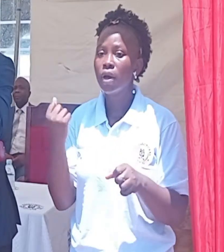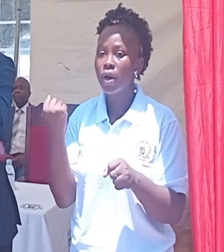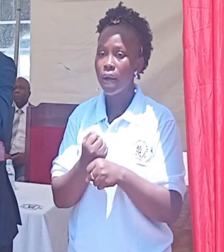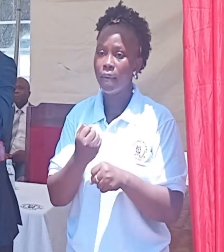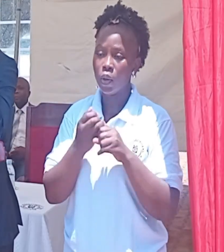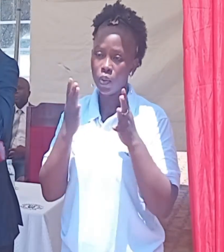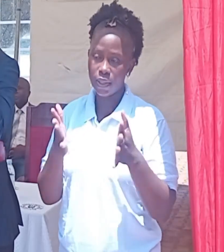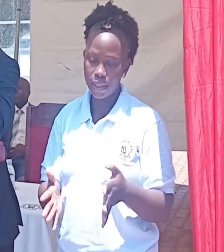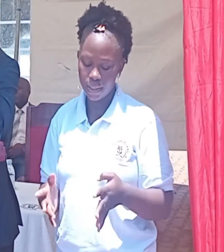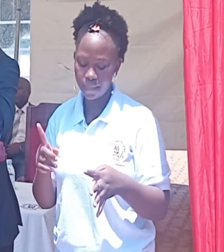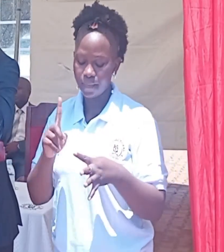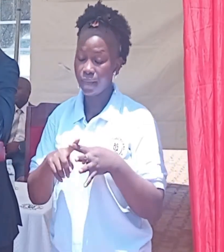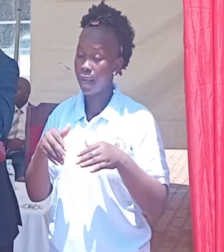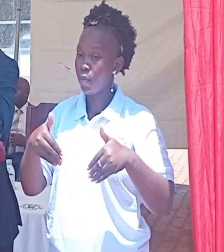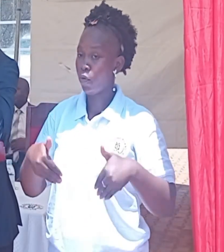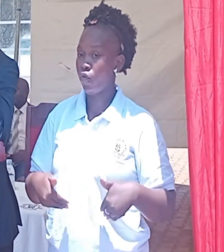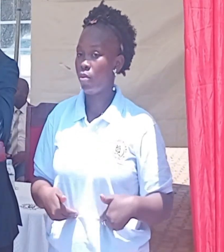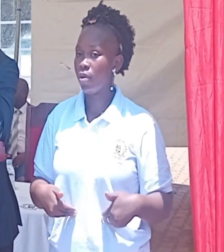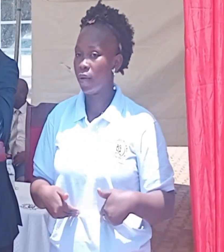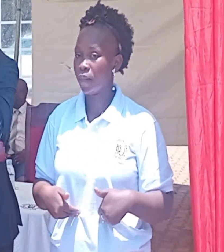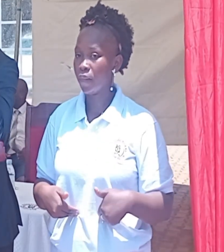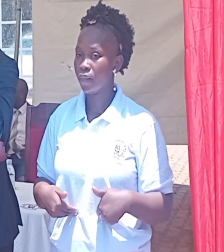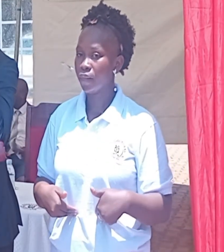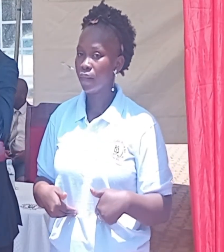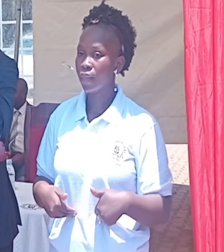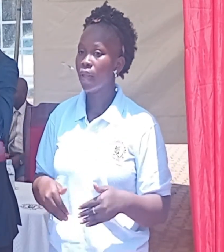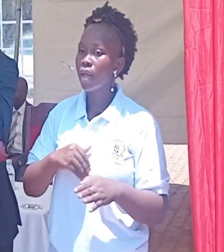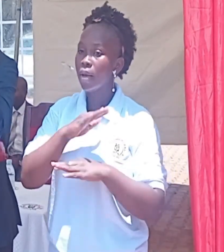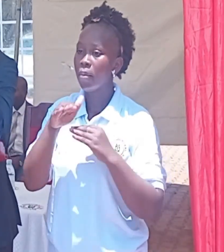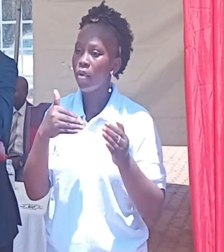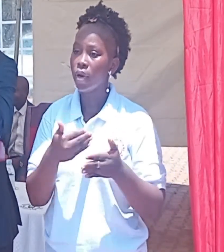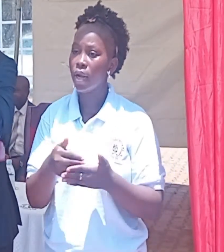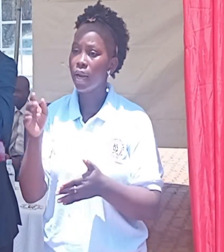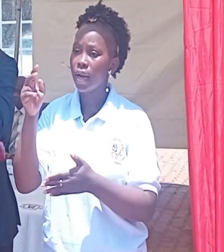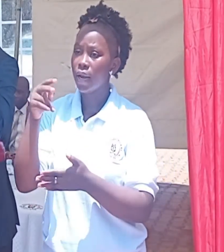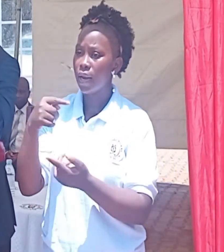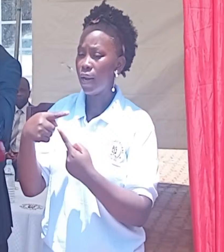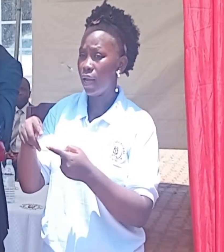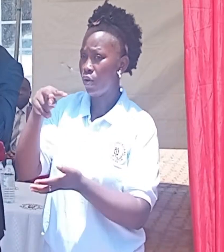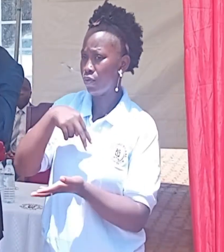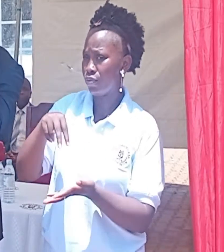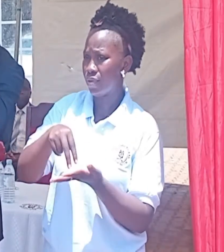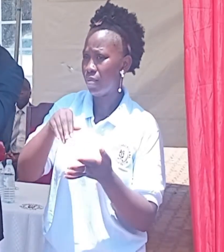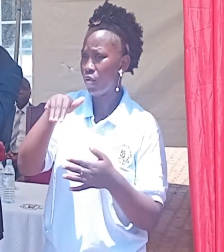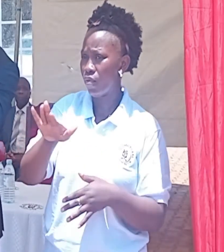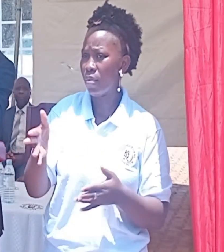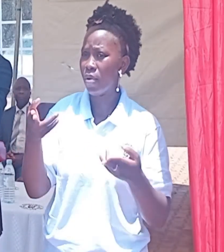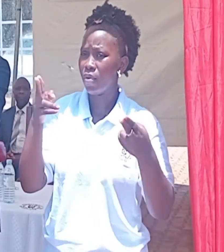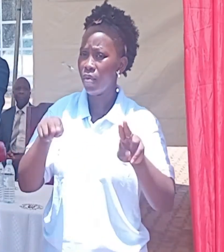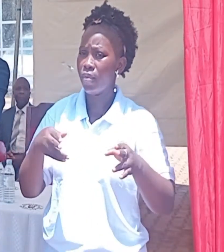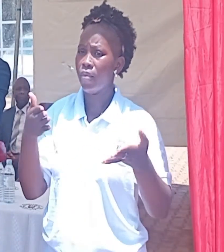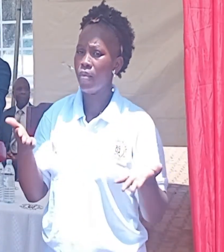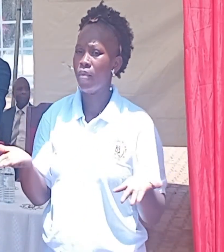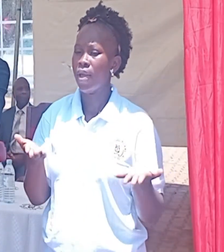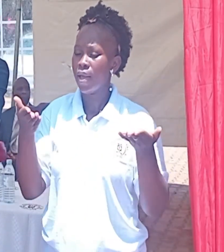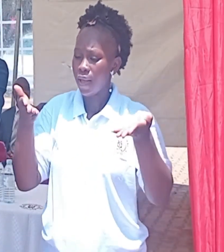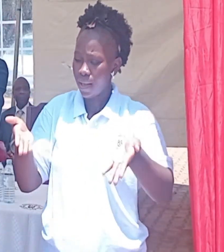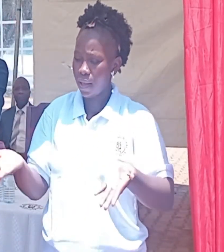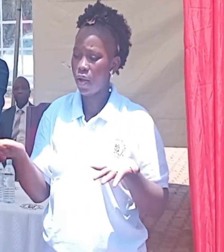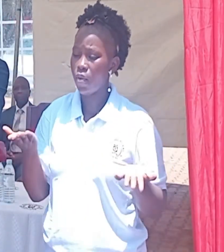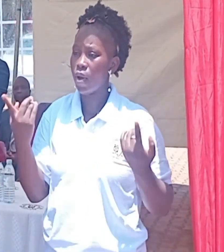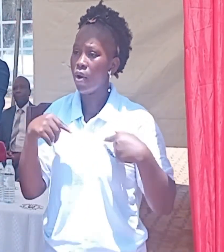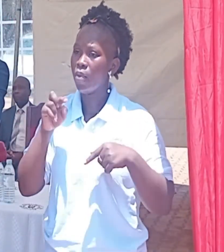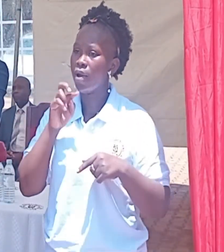abakozi n'abavubuka. Abo bonna okusunsulamu kwabwe kugenda kubeera mu kakiiko wano we tuyimiridde